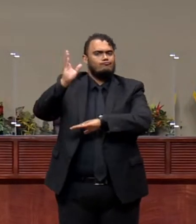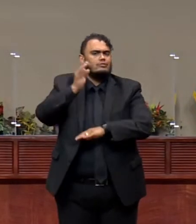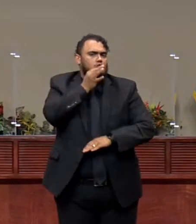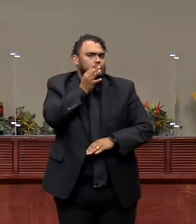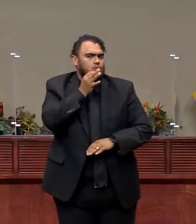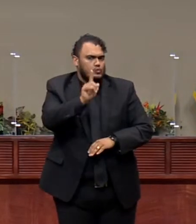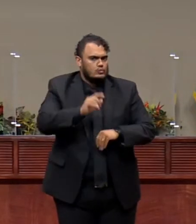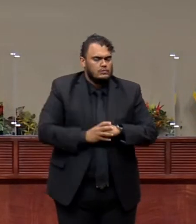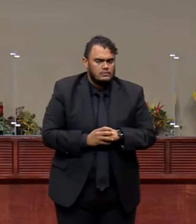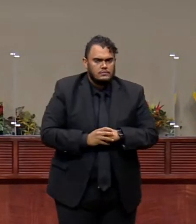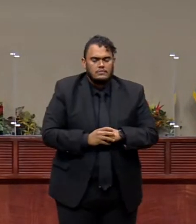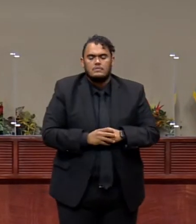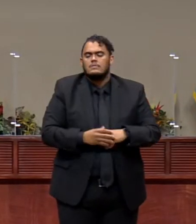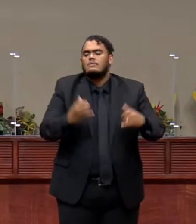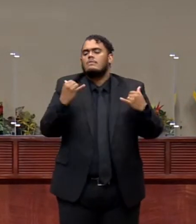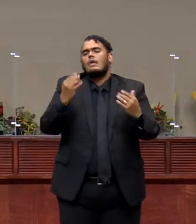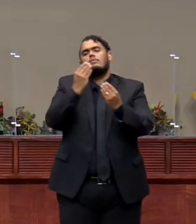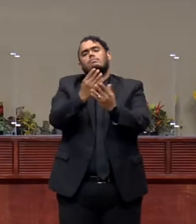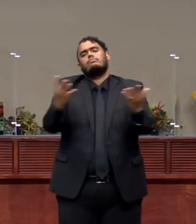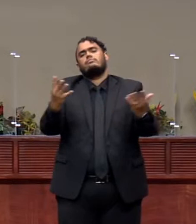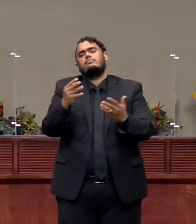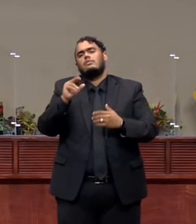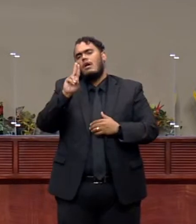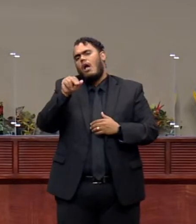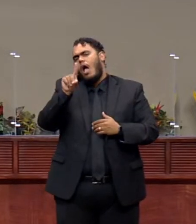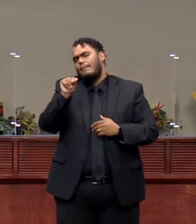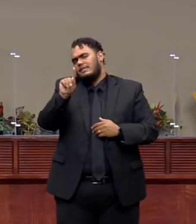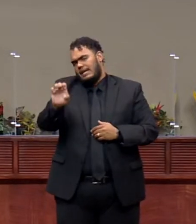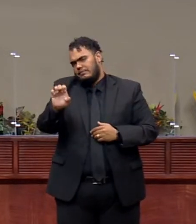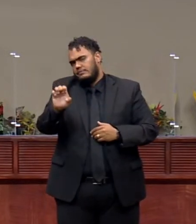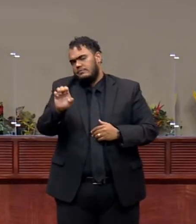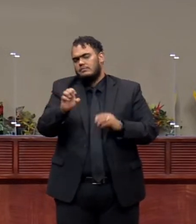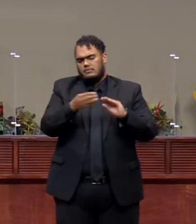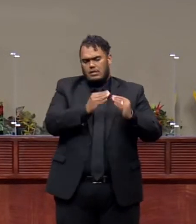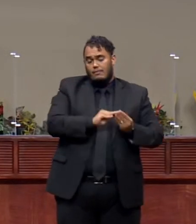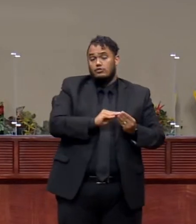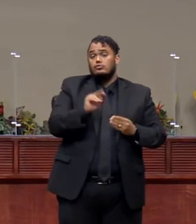on the numbers here in Orange County. There are now